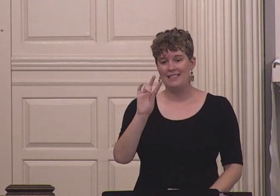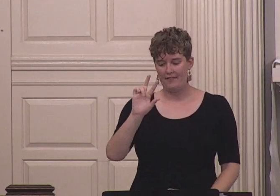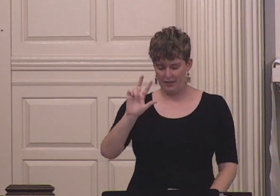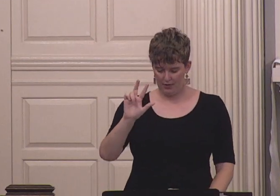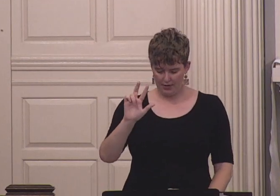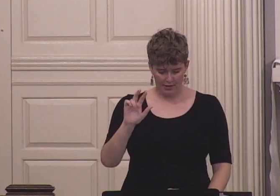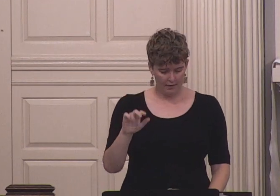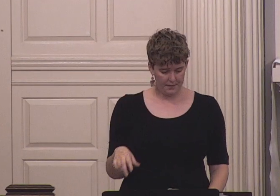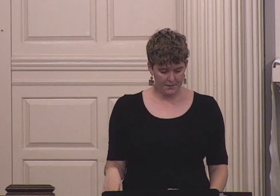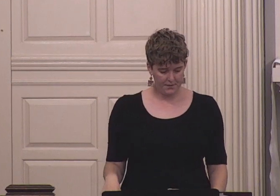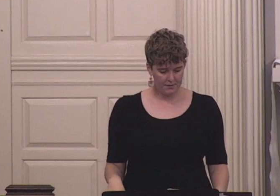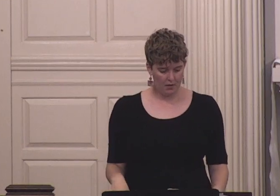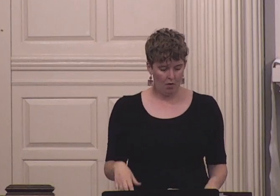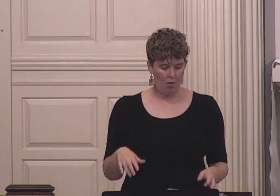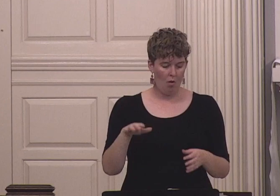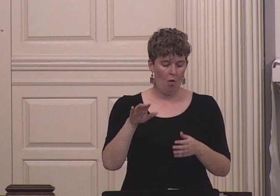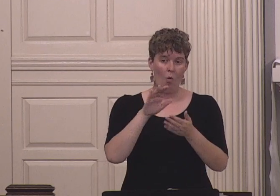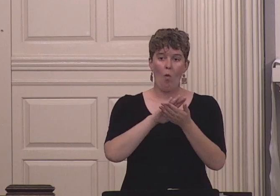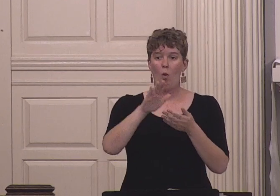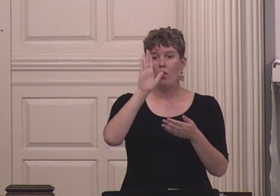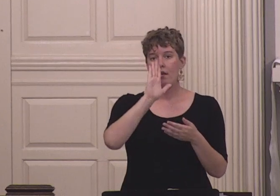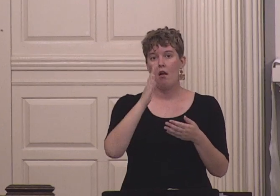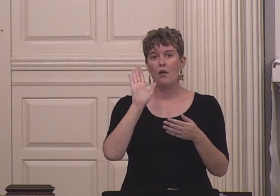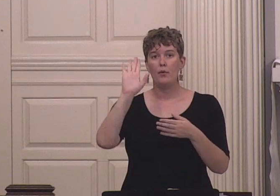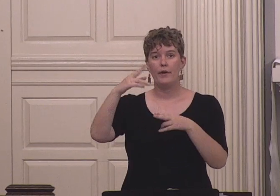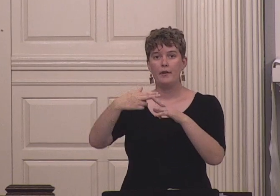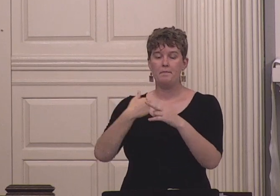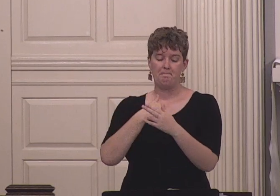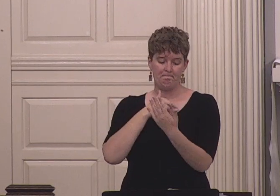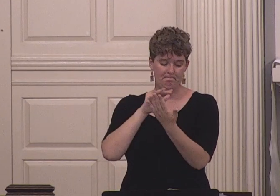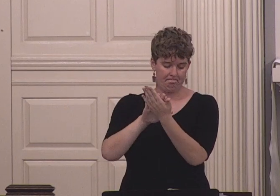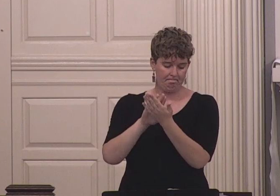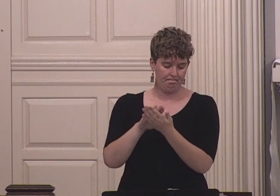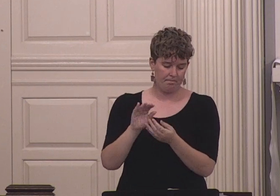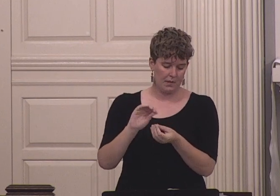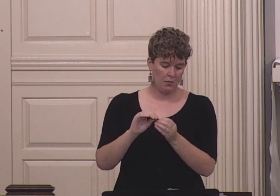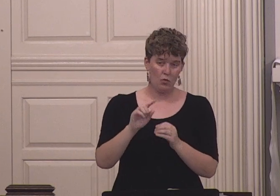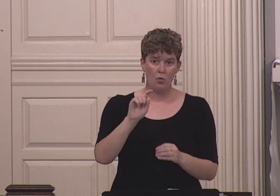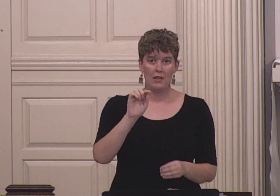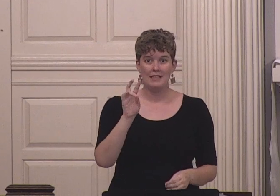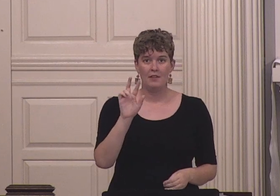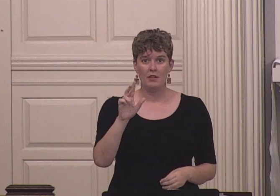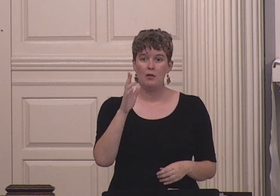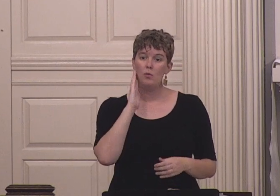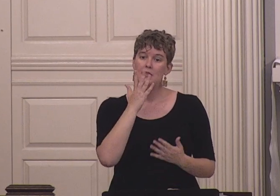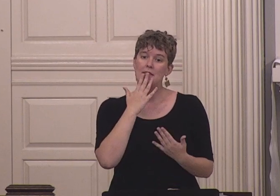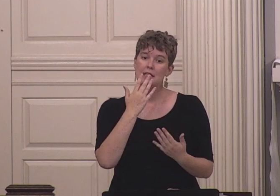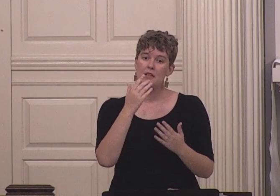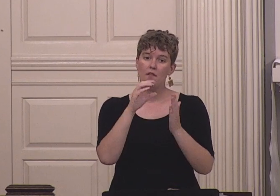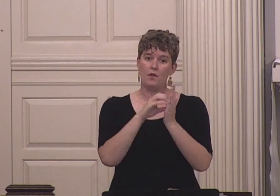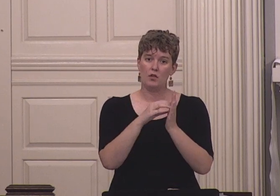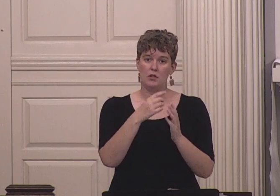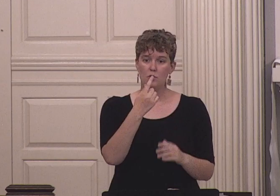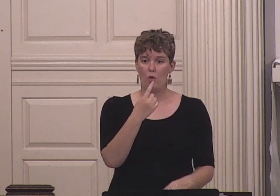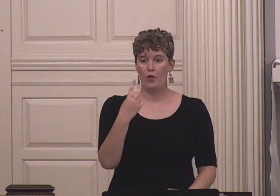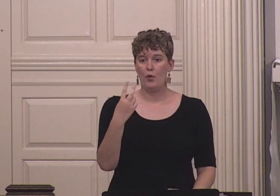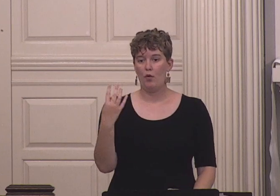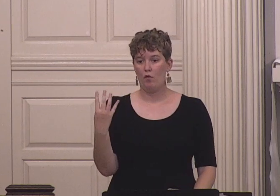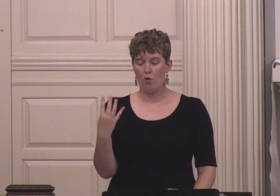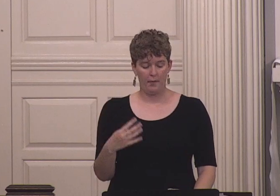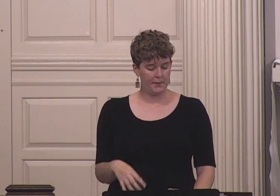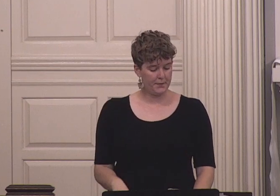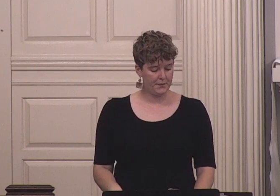173, Holy God, we praise thy name. Number 173, and we will sing verses 1, 2, and 4.